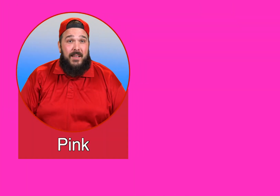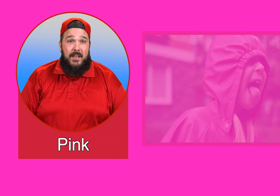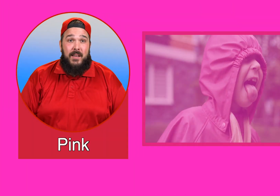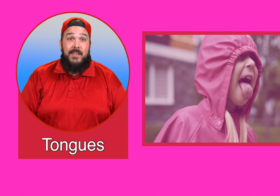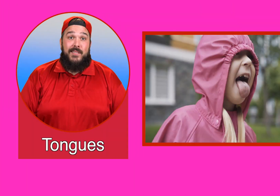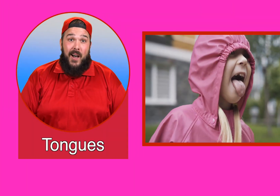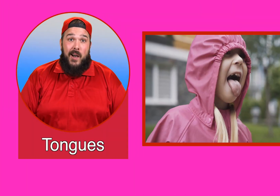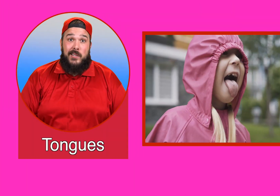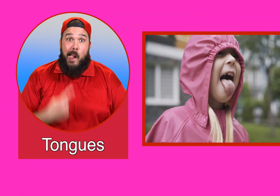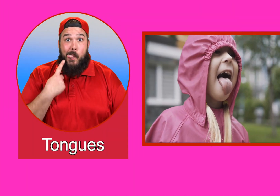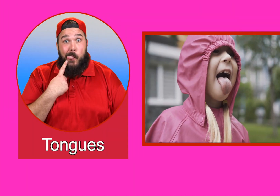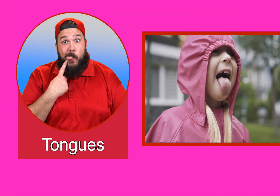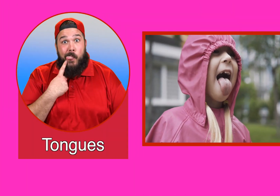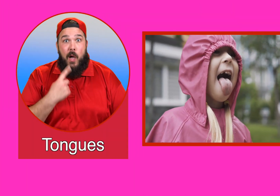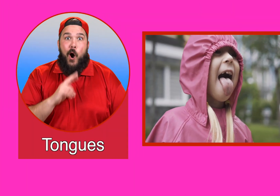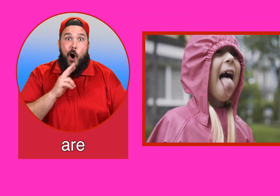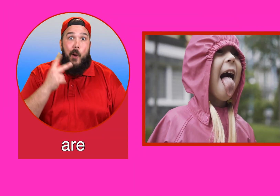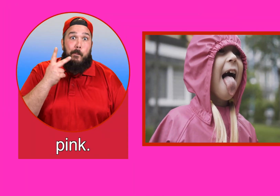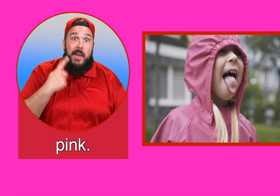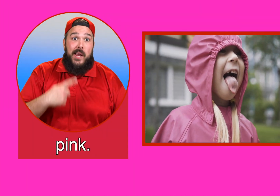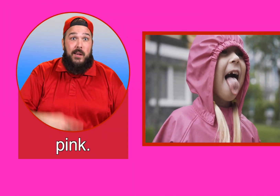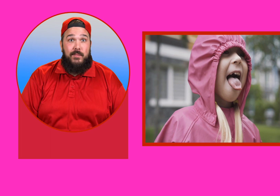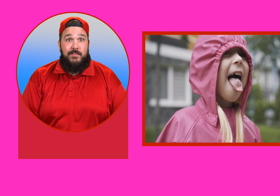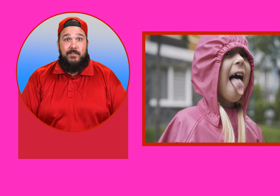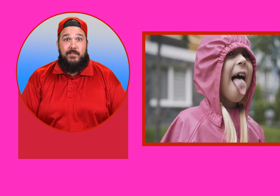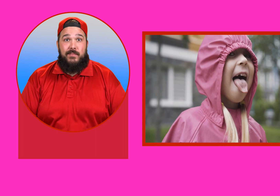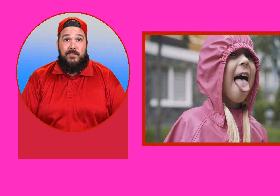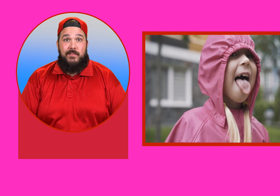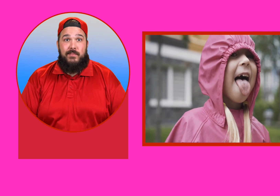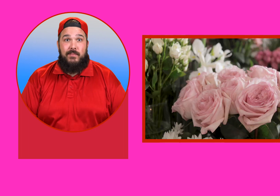Pink. Tongues are pink.